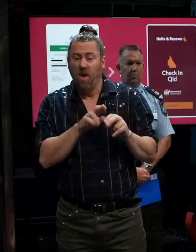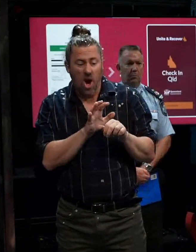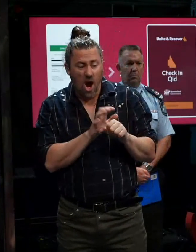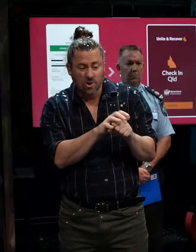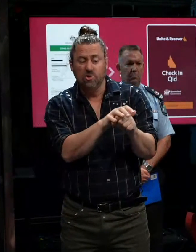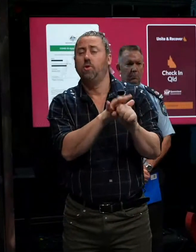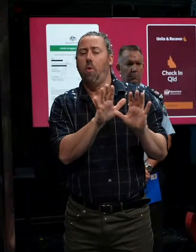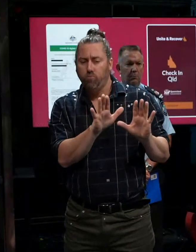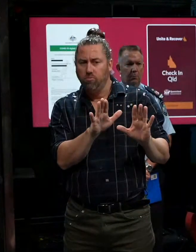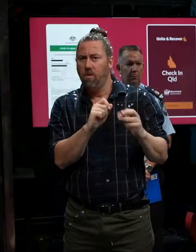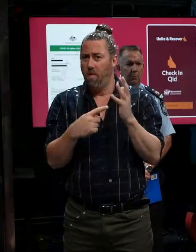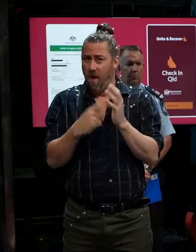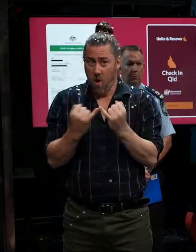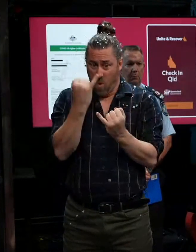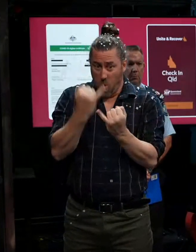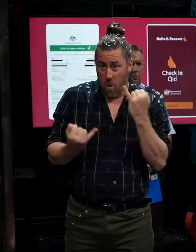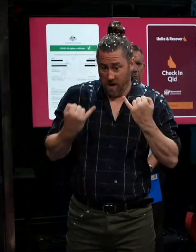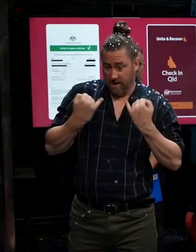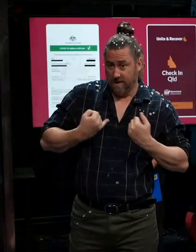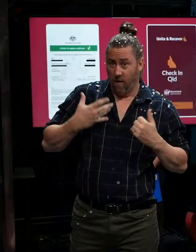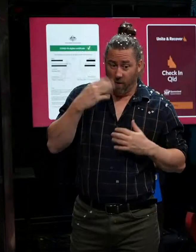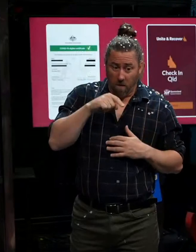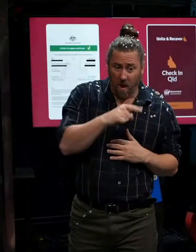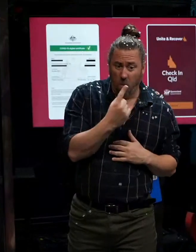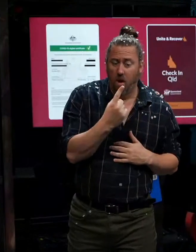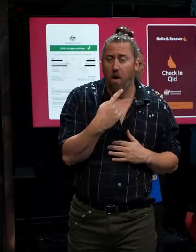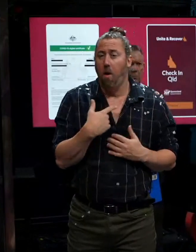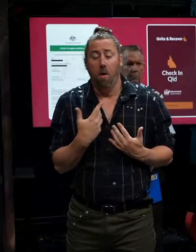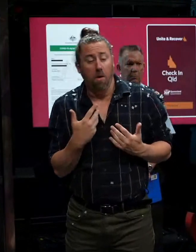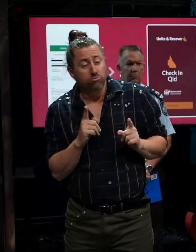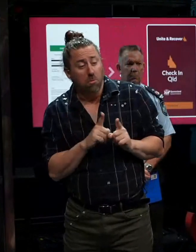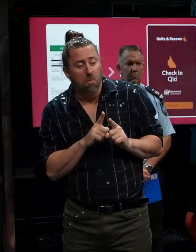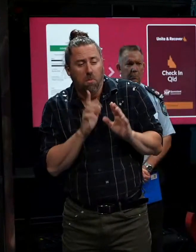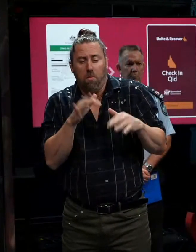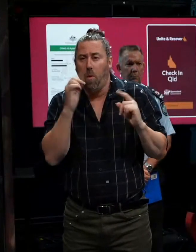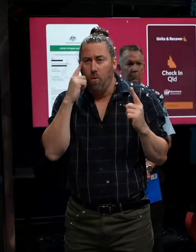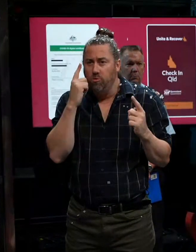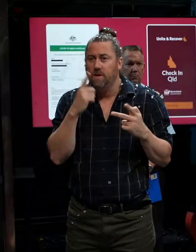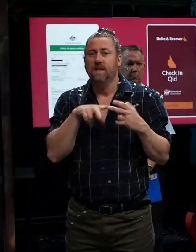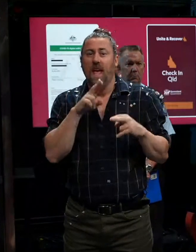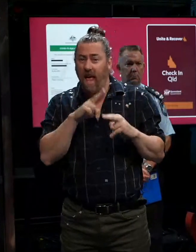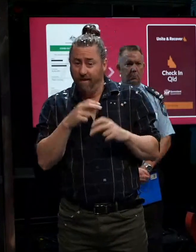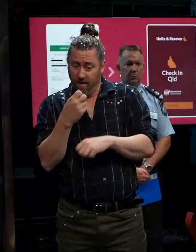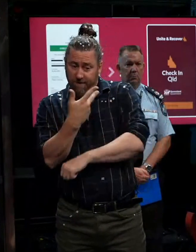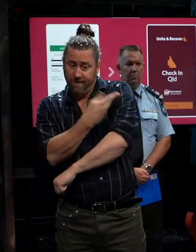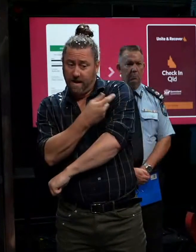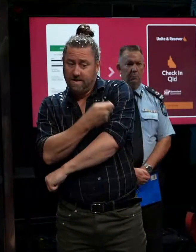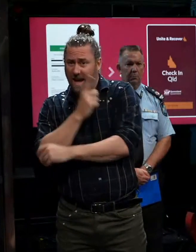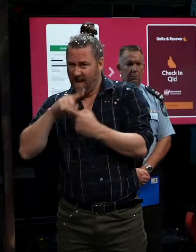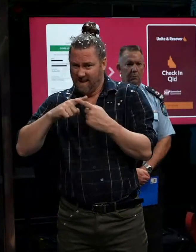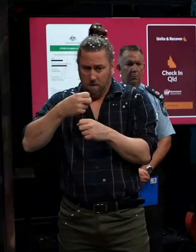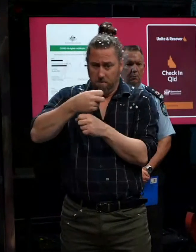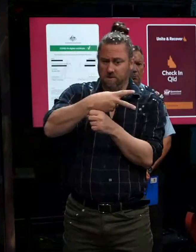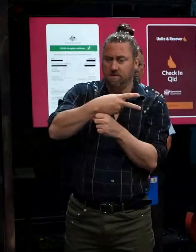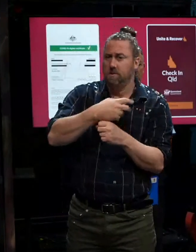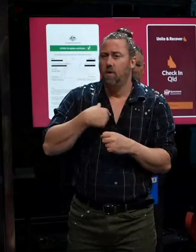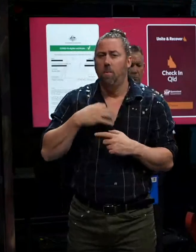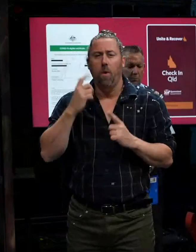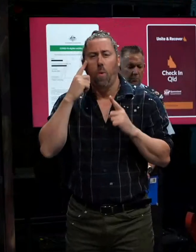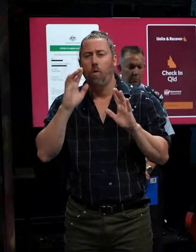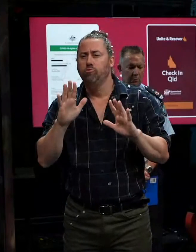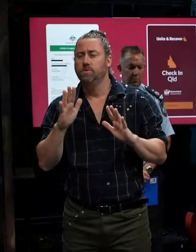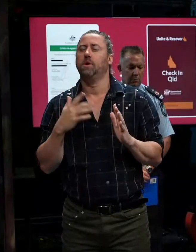illness, there really isn't very much to worry about, and particularly if there's no breakthrough in vaccine. And it's early days, we need to wait and see.